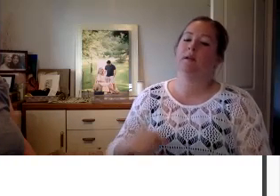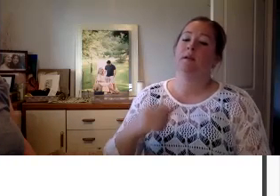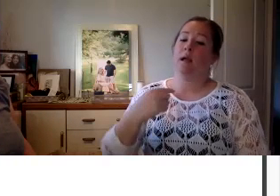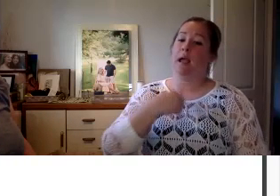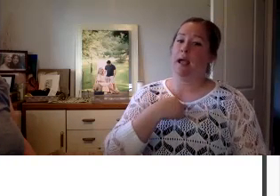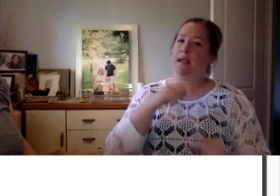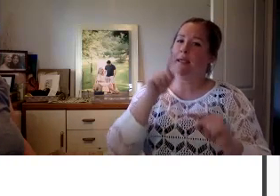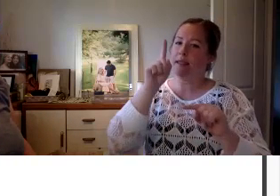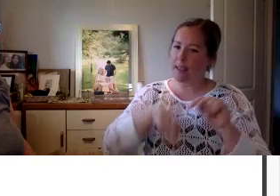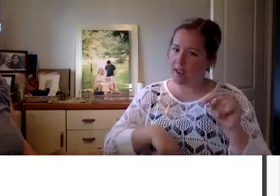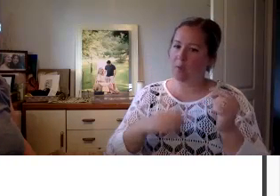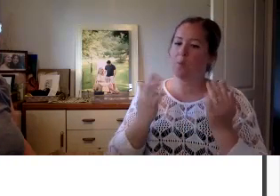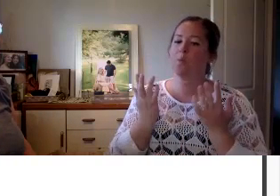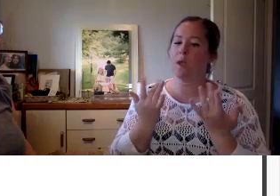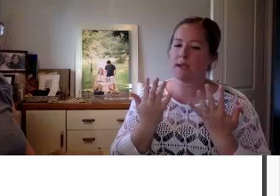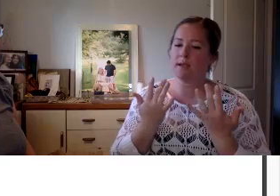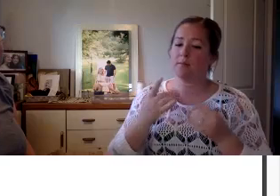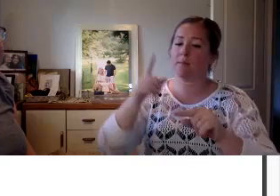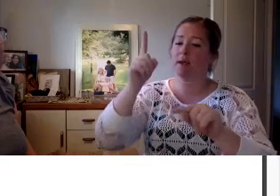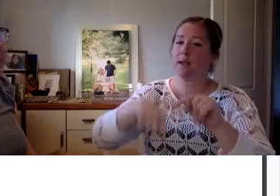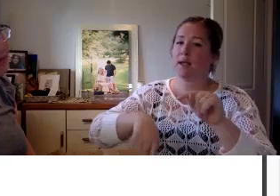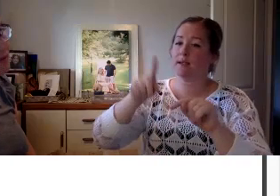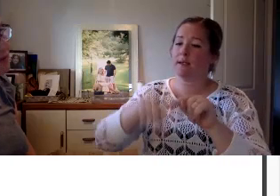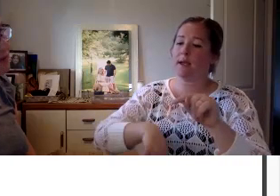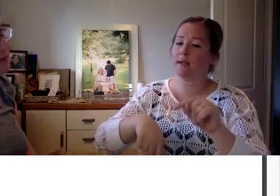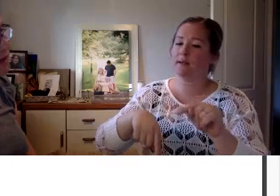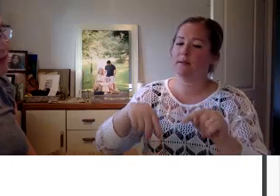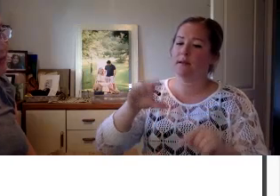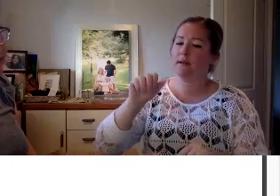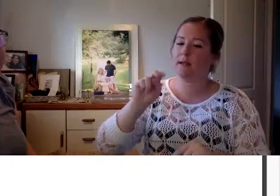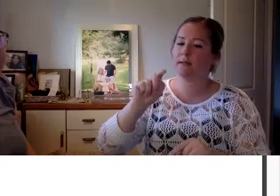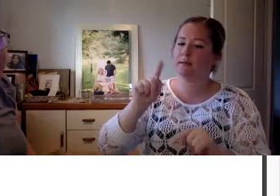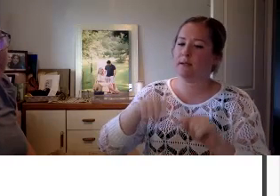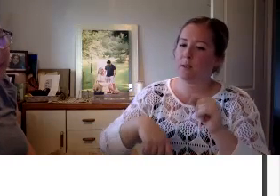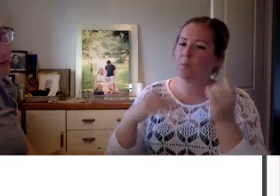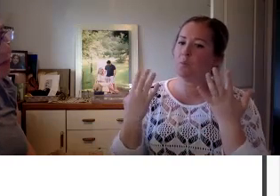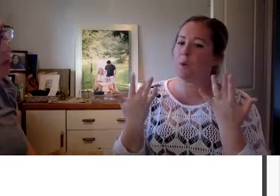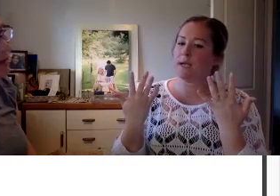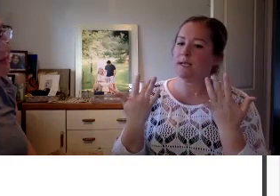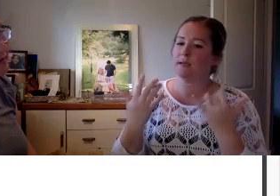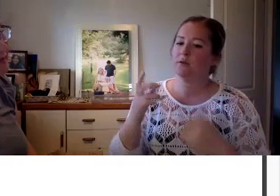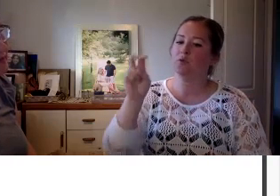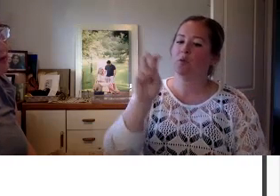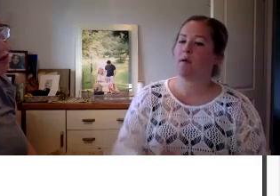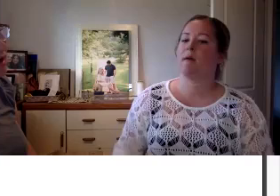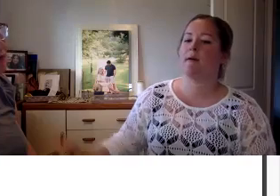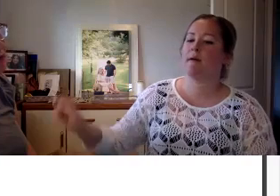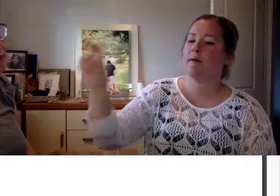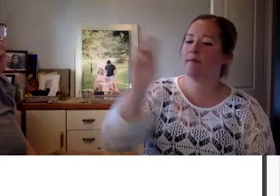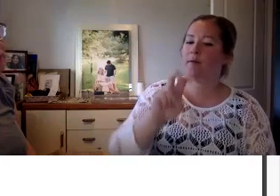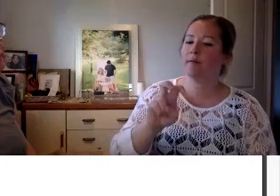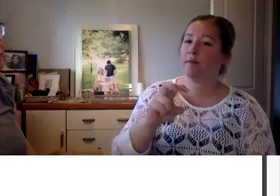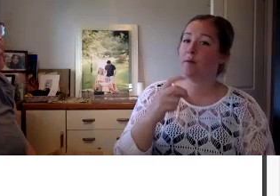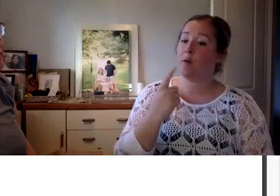Any place of travel. I can't wait. I can't wait to travel.